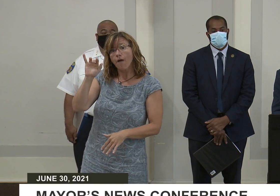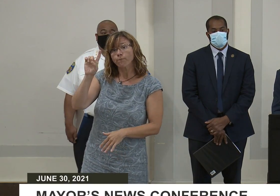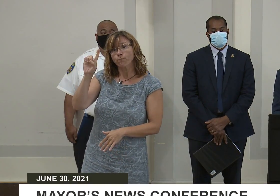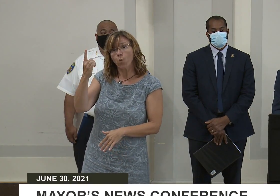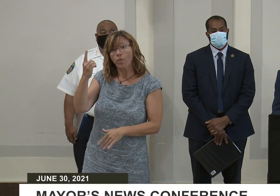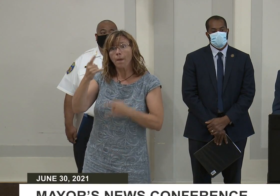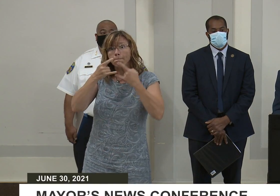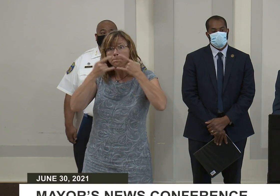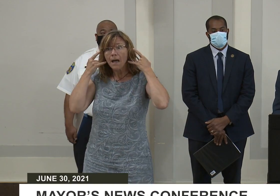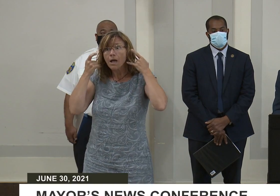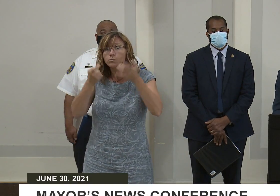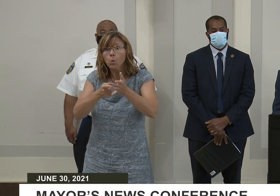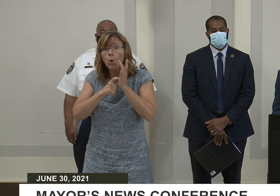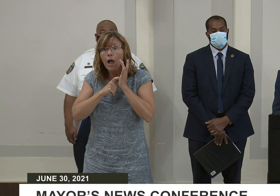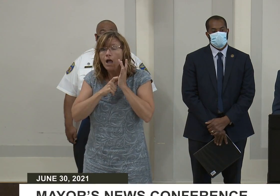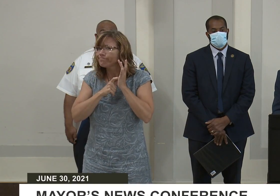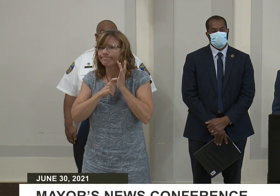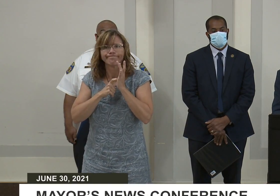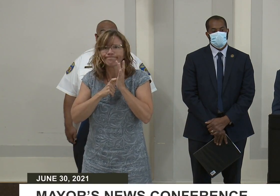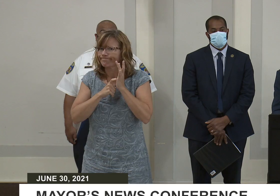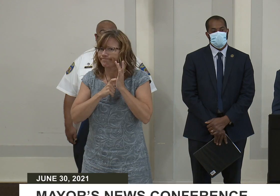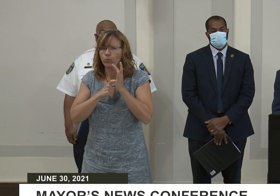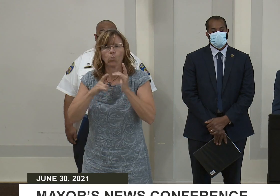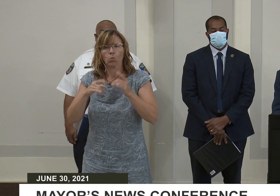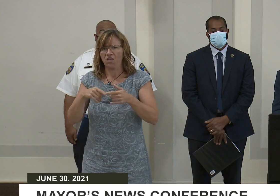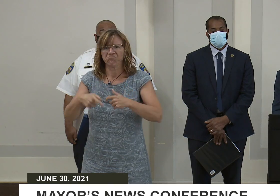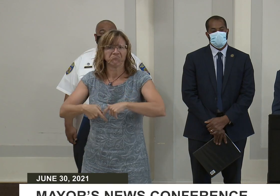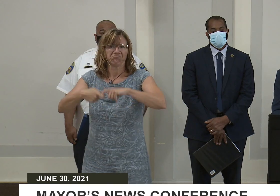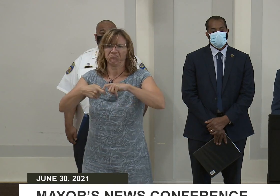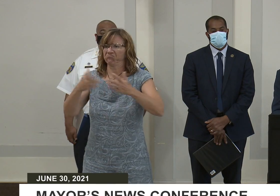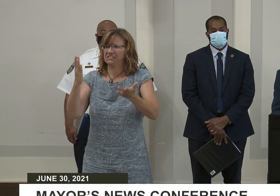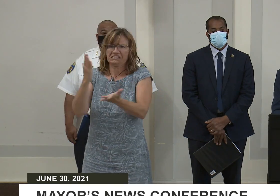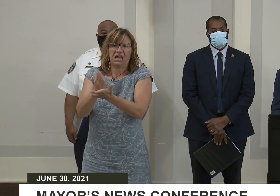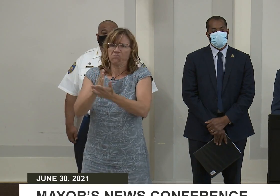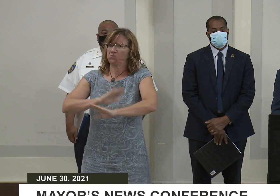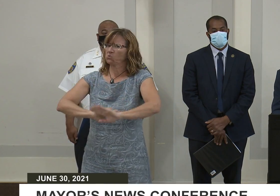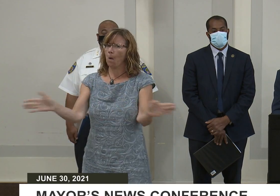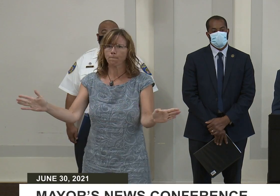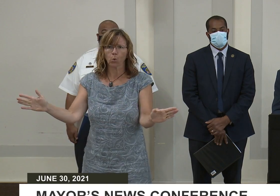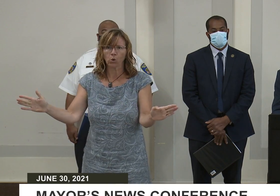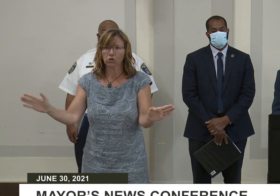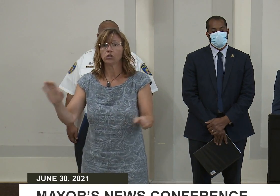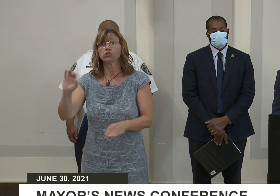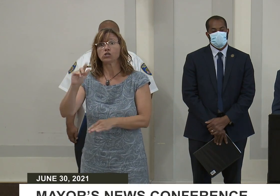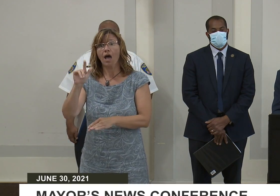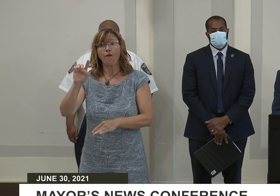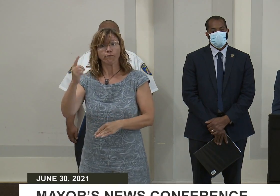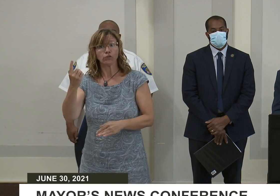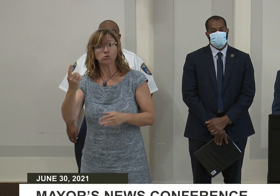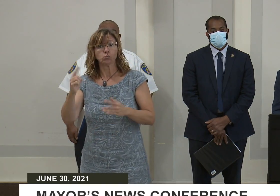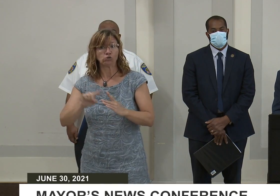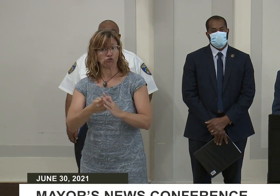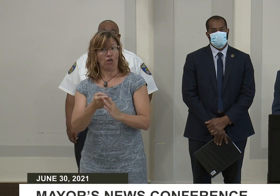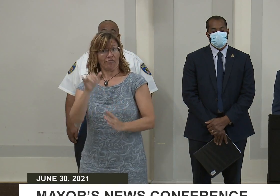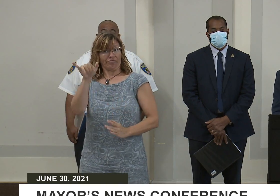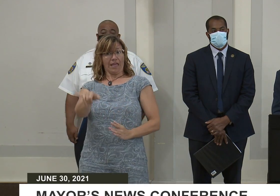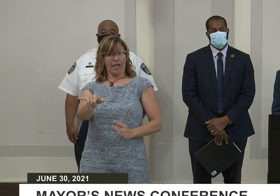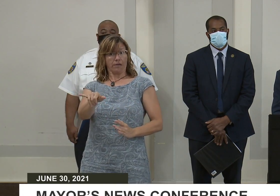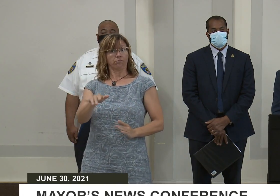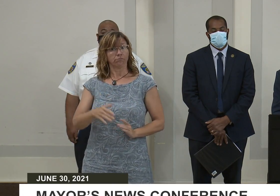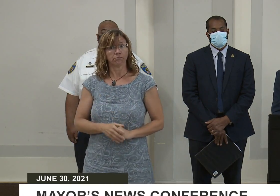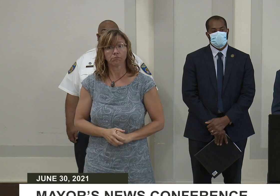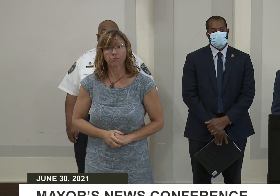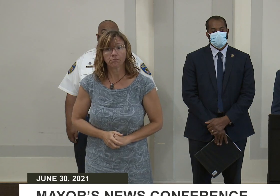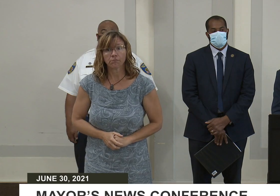While masks will not be required after July 1st, this announcement and an update to our orders do not preclude anyone from wearing